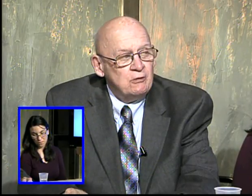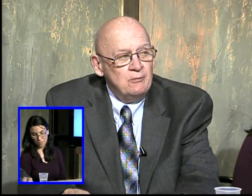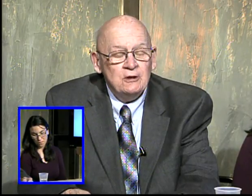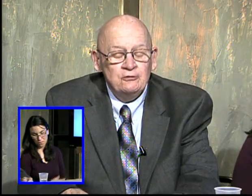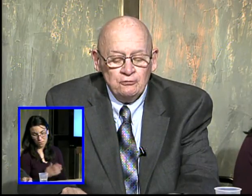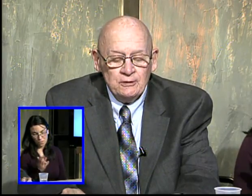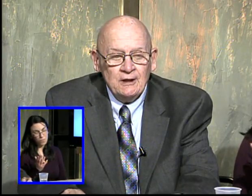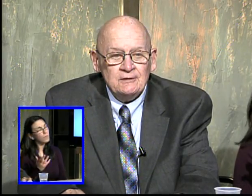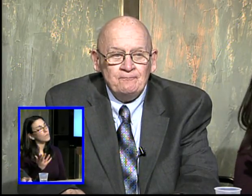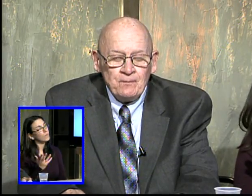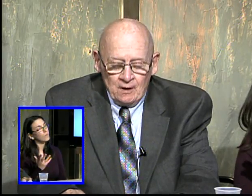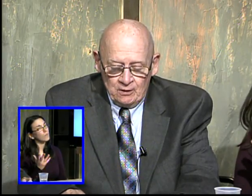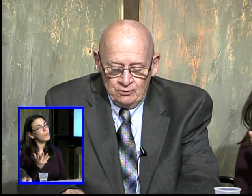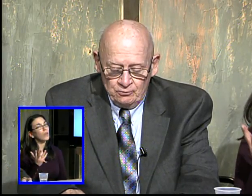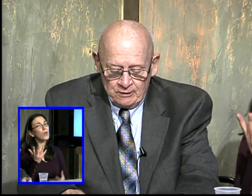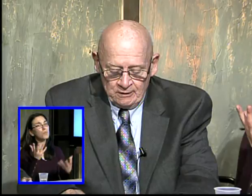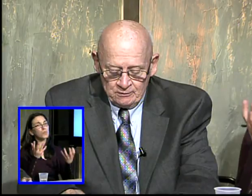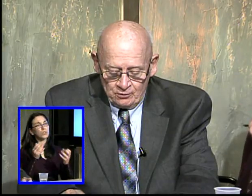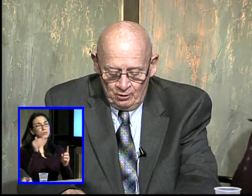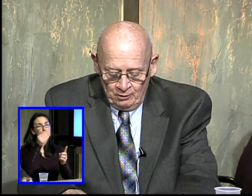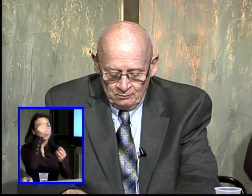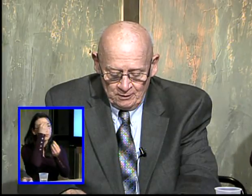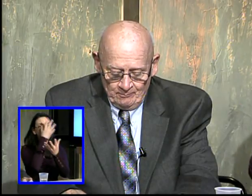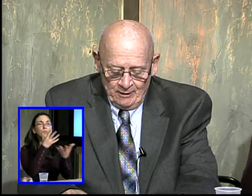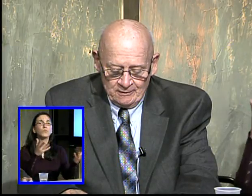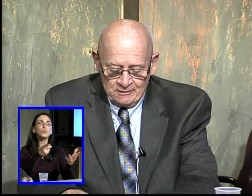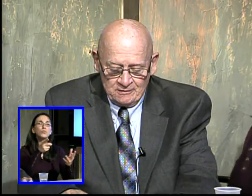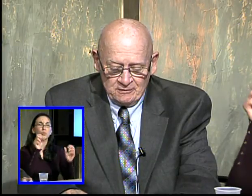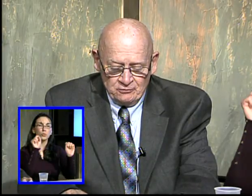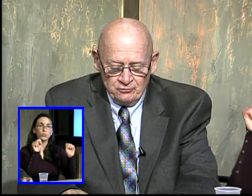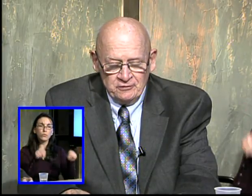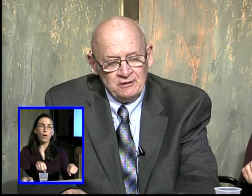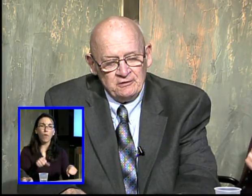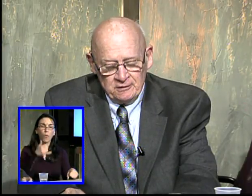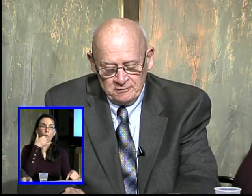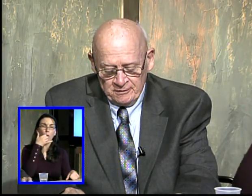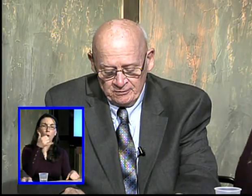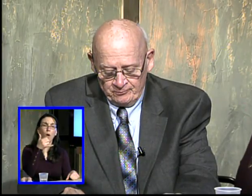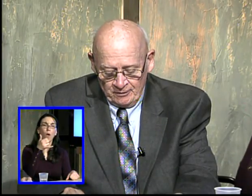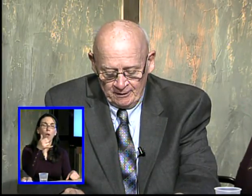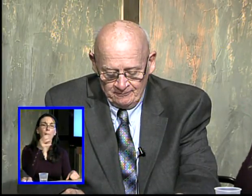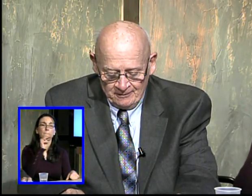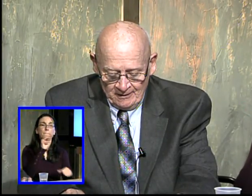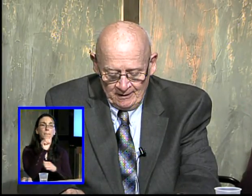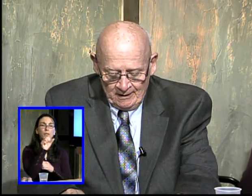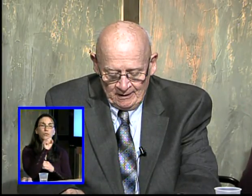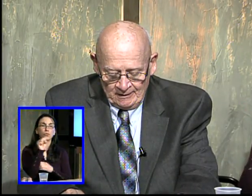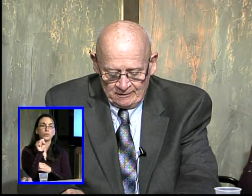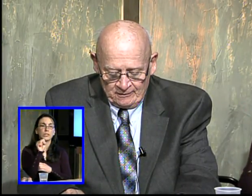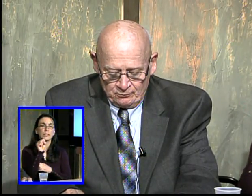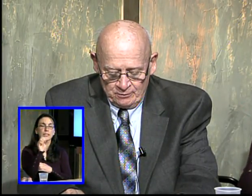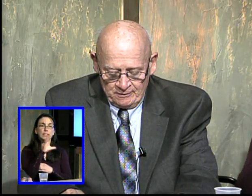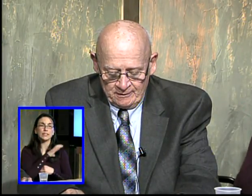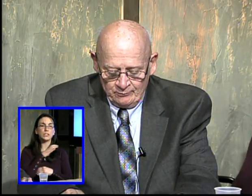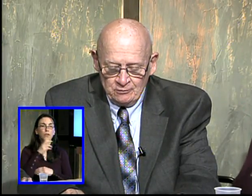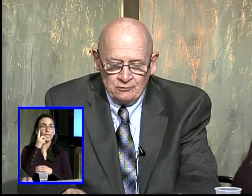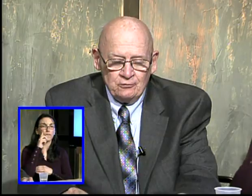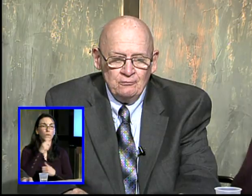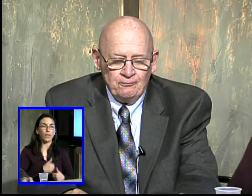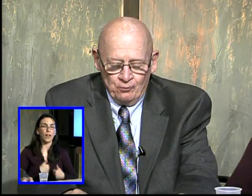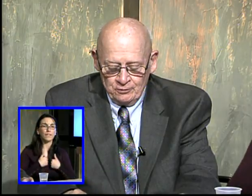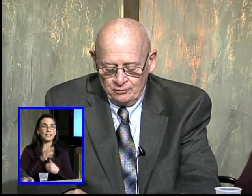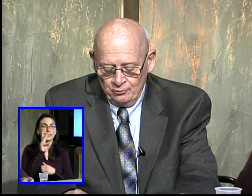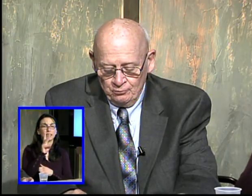I'd like to remind you that you can call Massachusetts Citizens for Life at